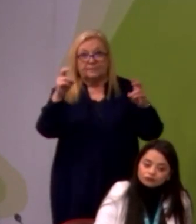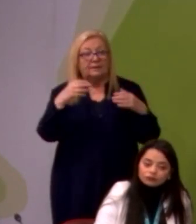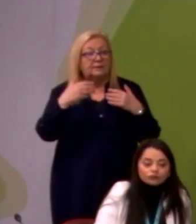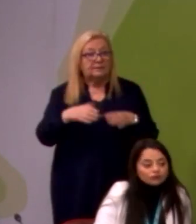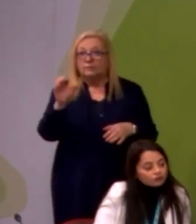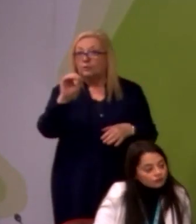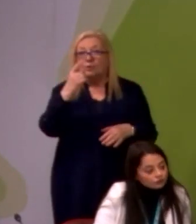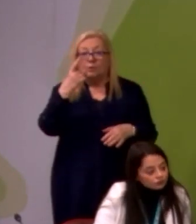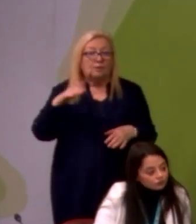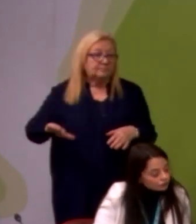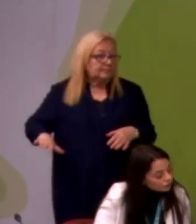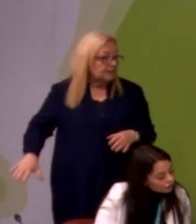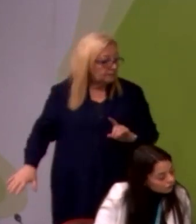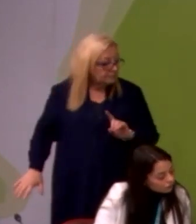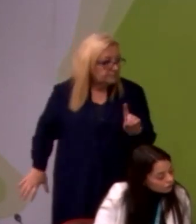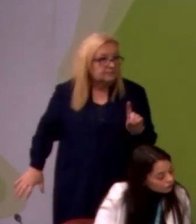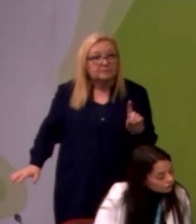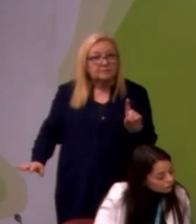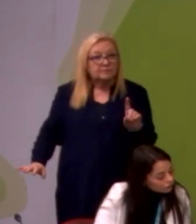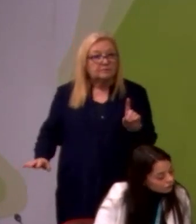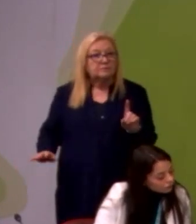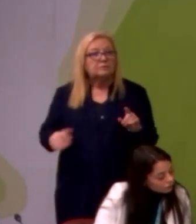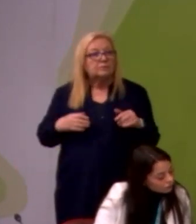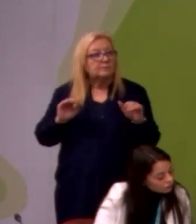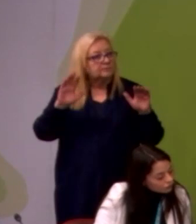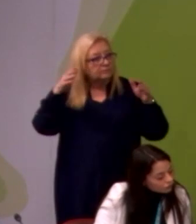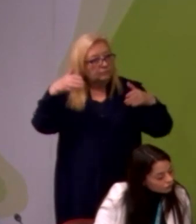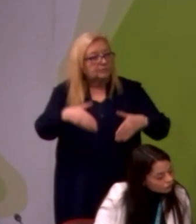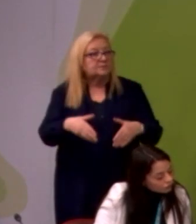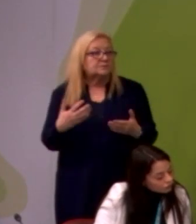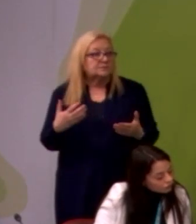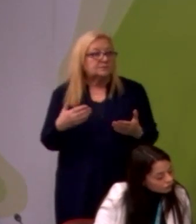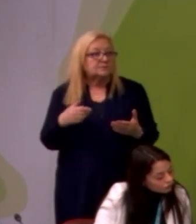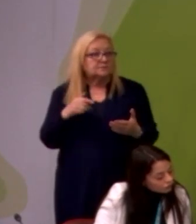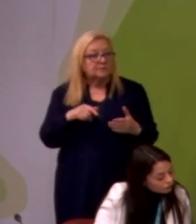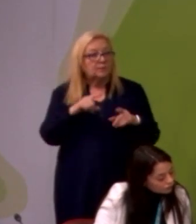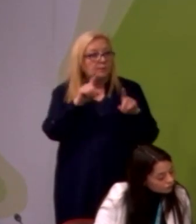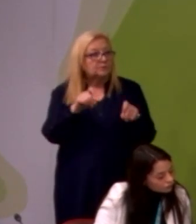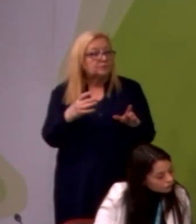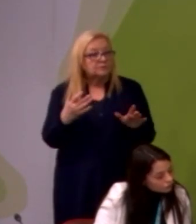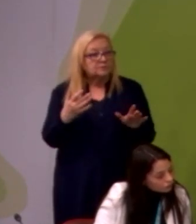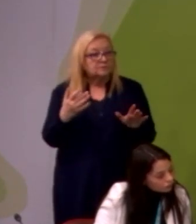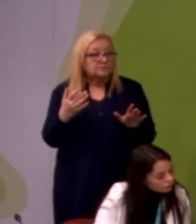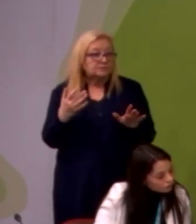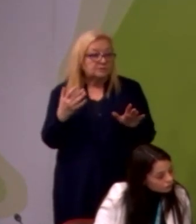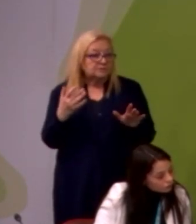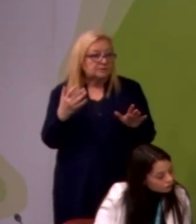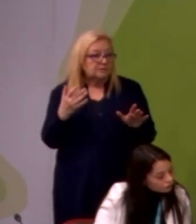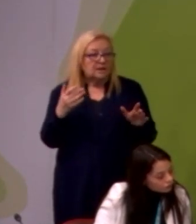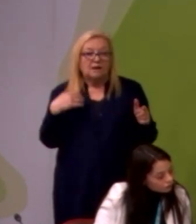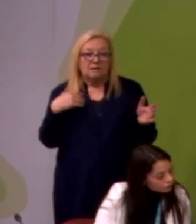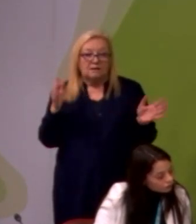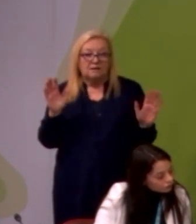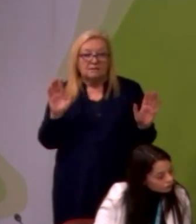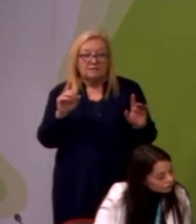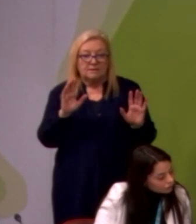these are just some of the themes that I think we should be focusing on and need to post questions about. I'll leave it there